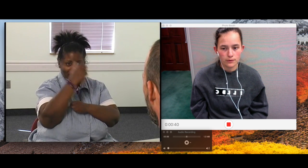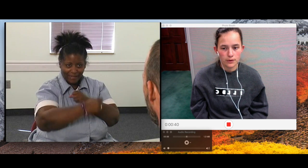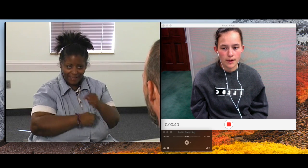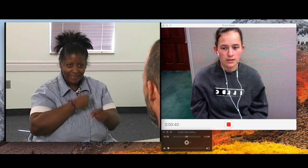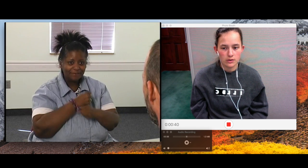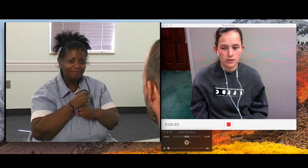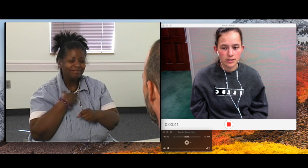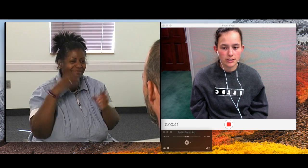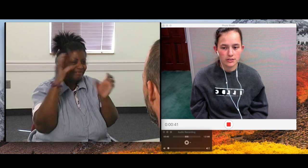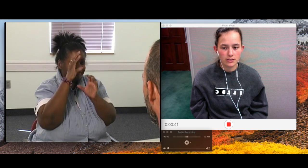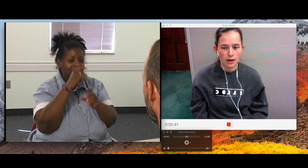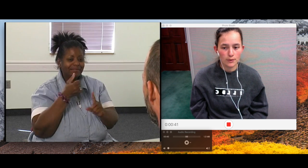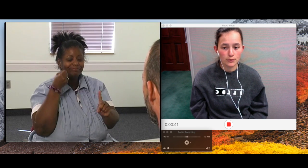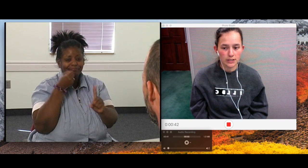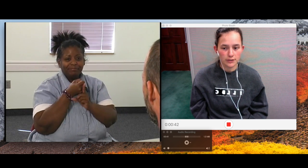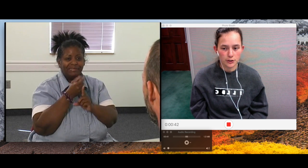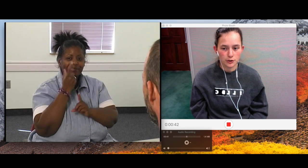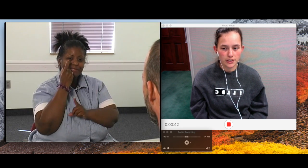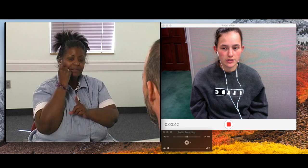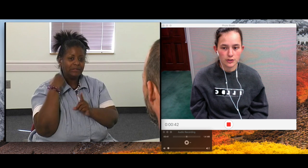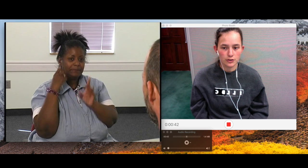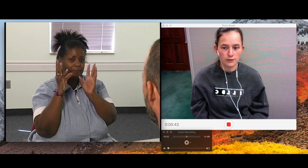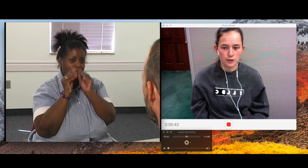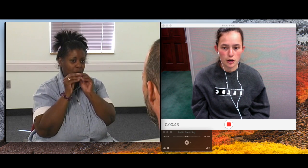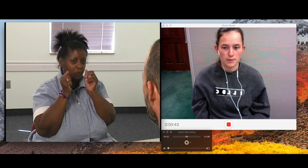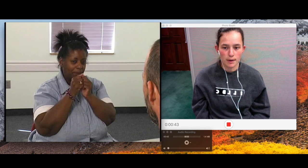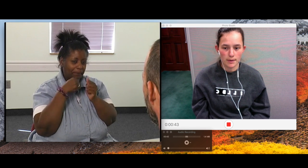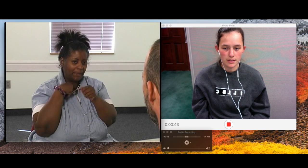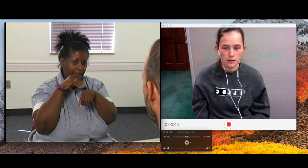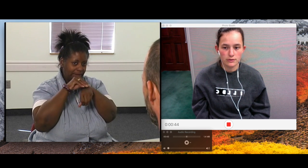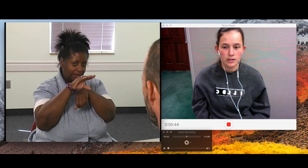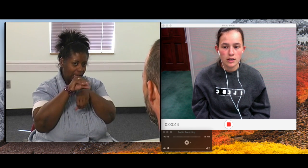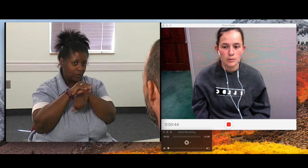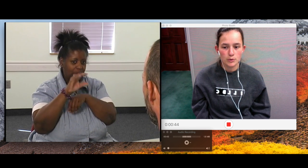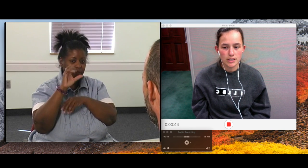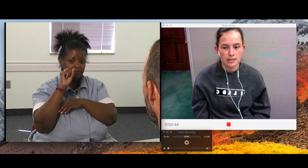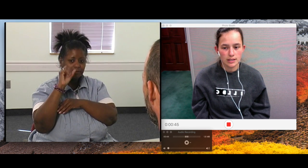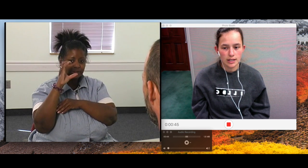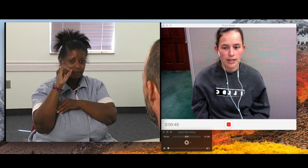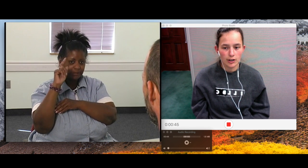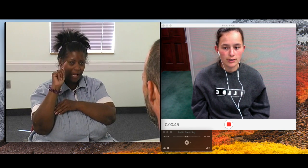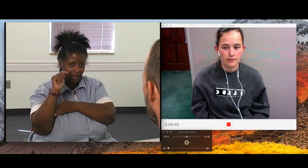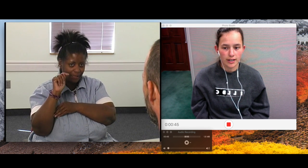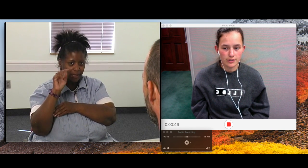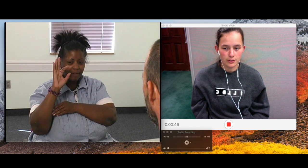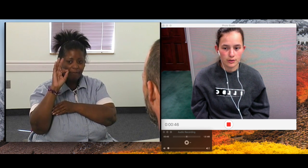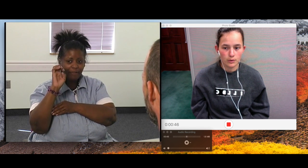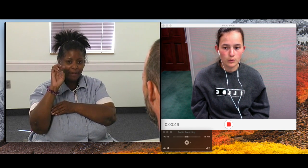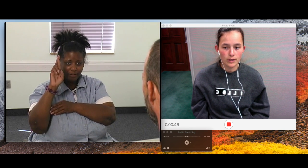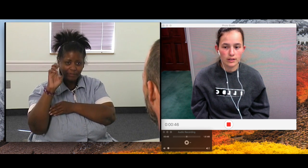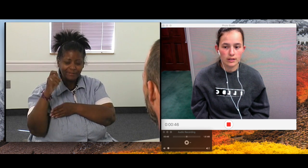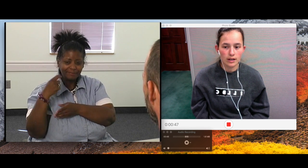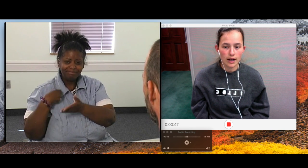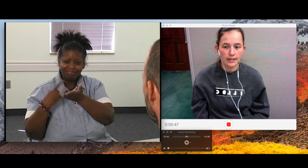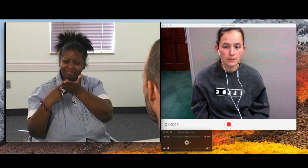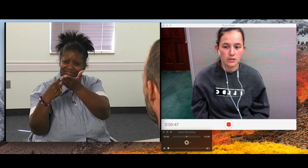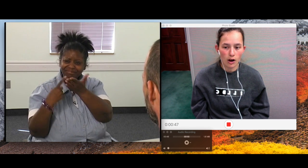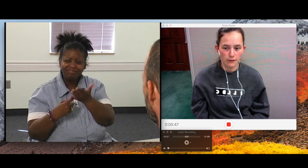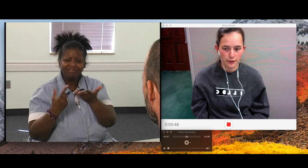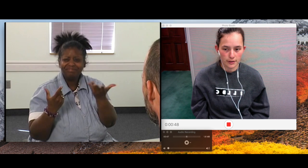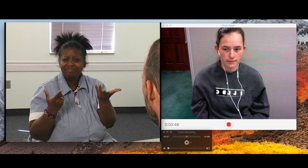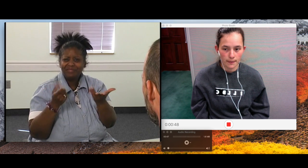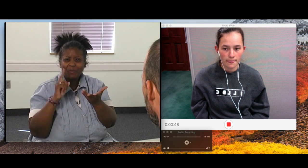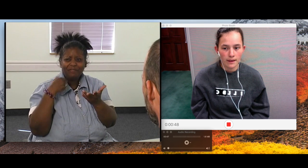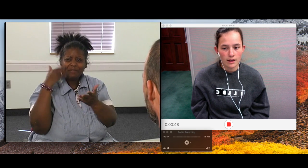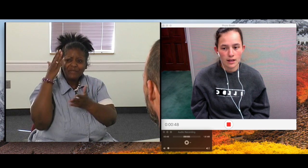So for the past 3 years, I've been really frustrated searching for jobs by myself. But recently, I got an advisor with a guy named